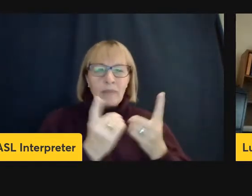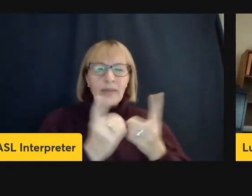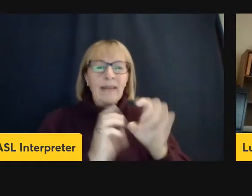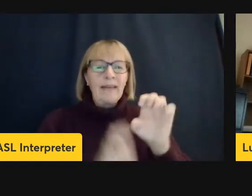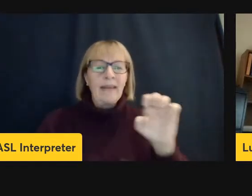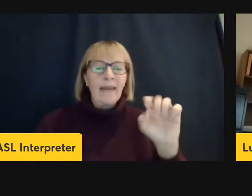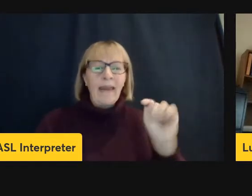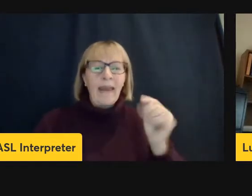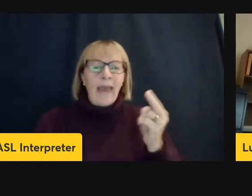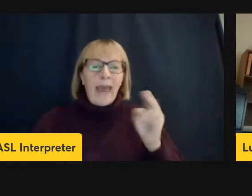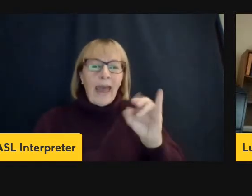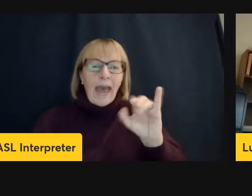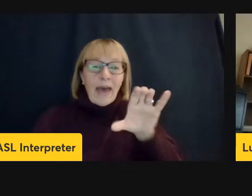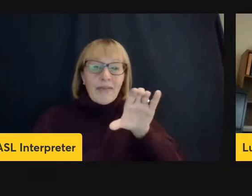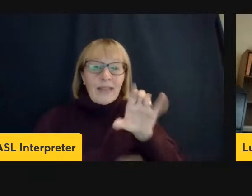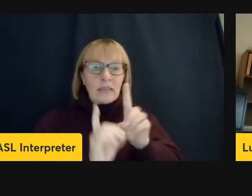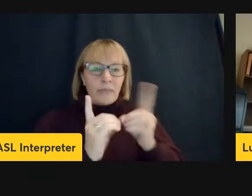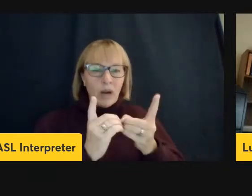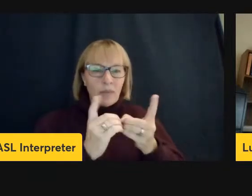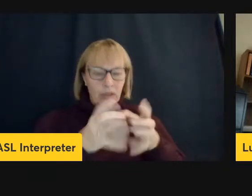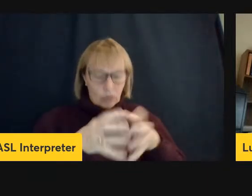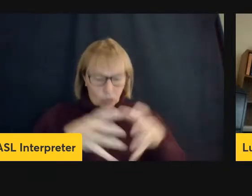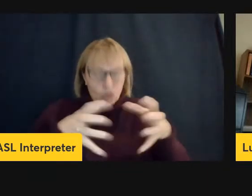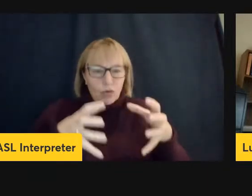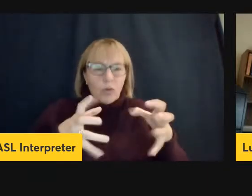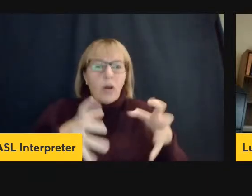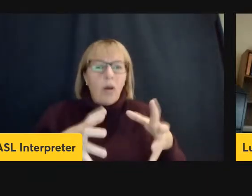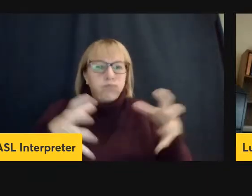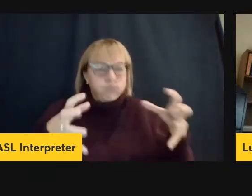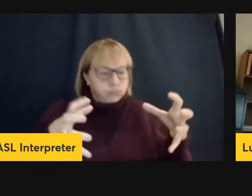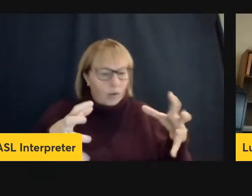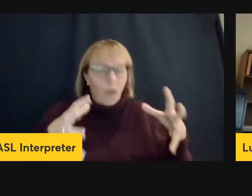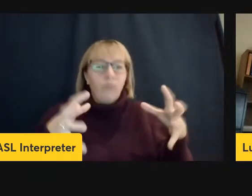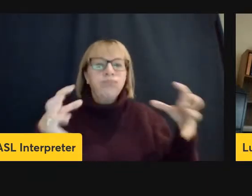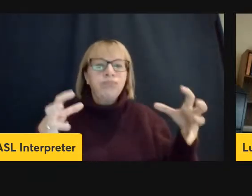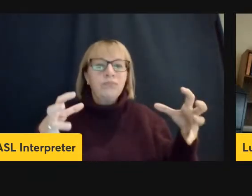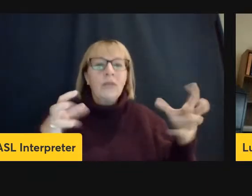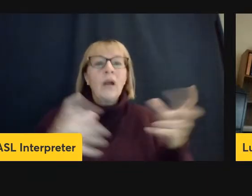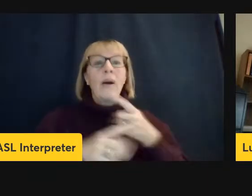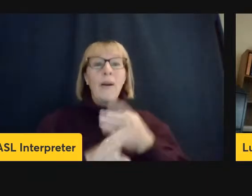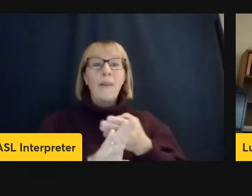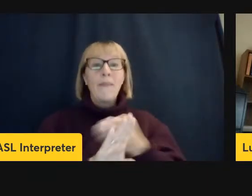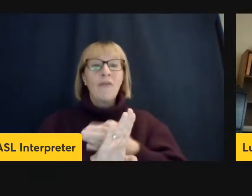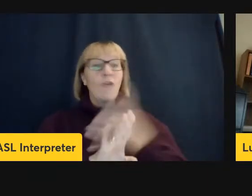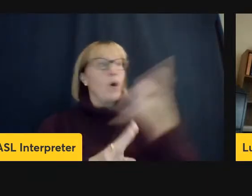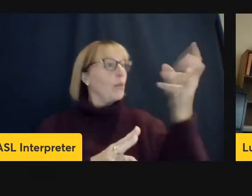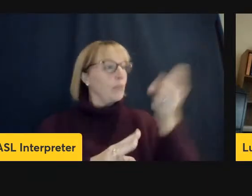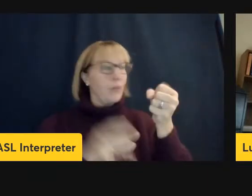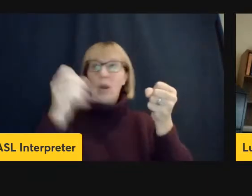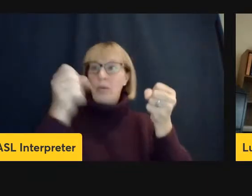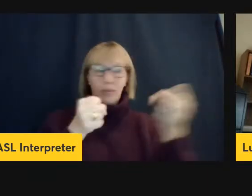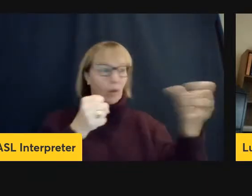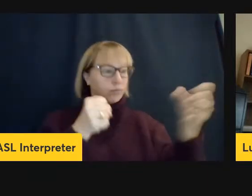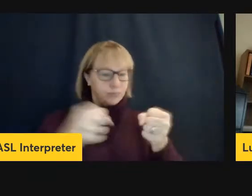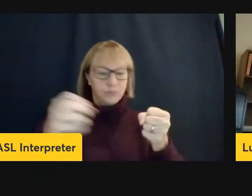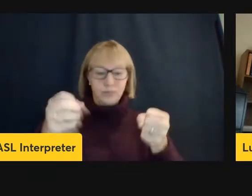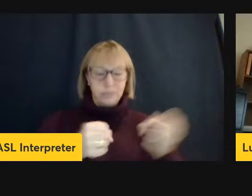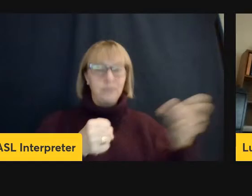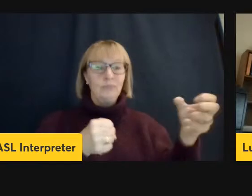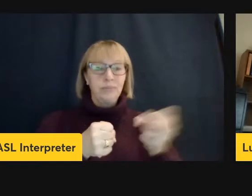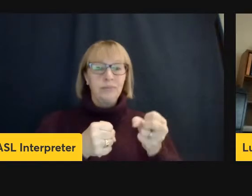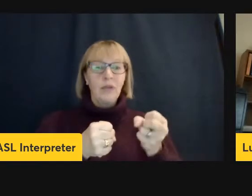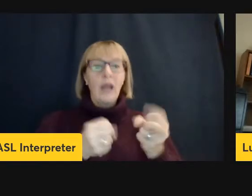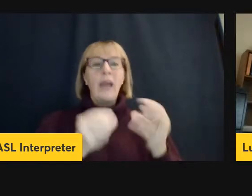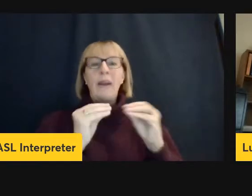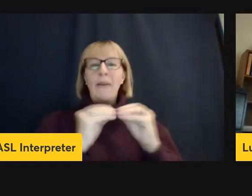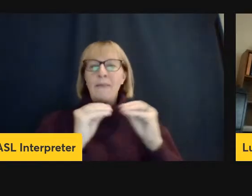studies departments expanded. So before this massive kind of hiring has taken place, and it's more